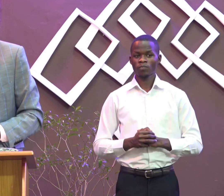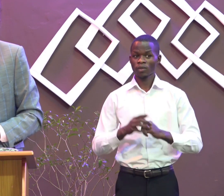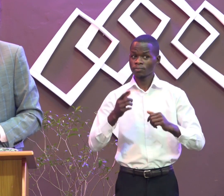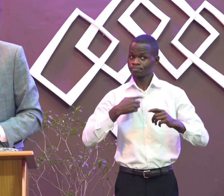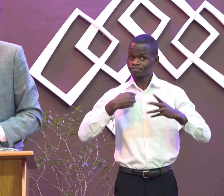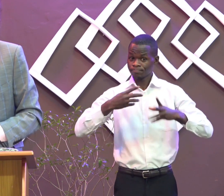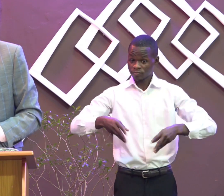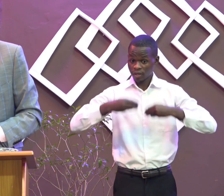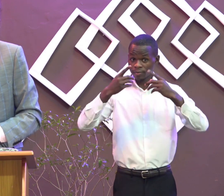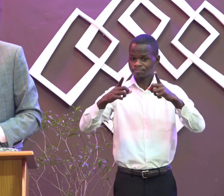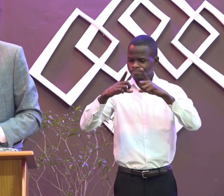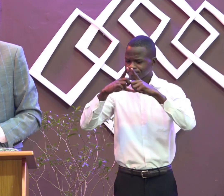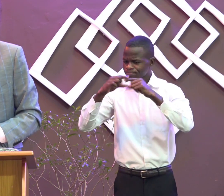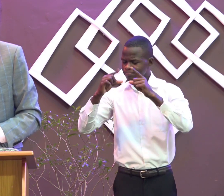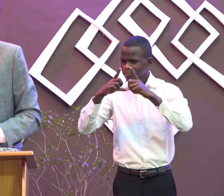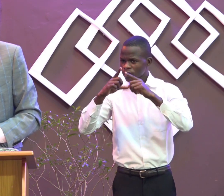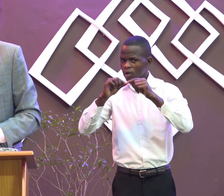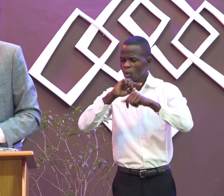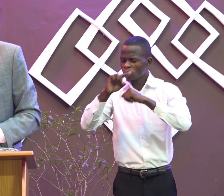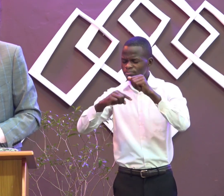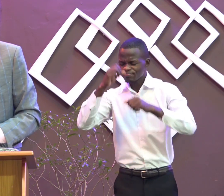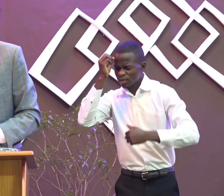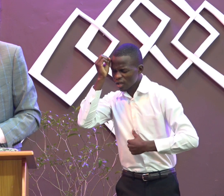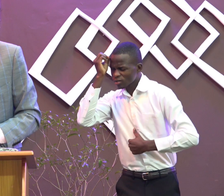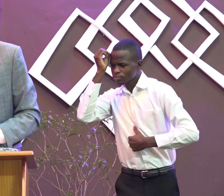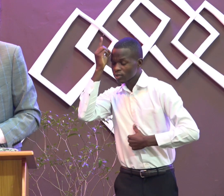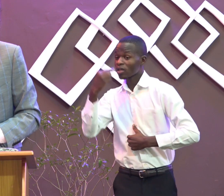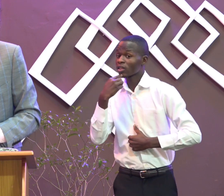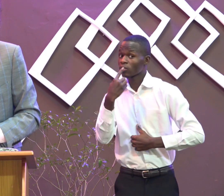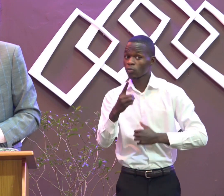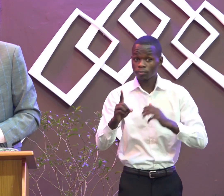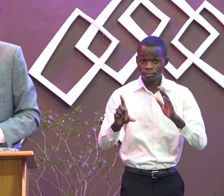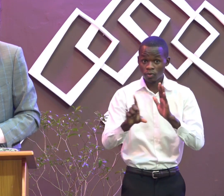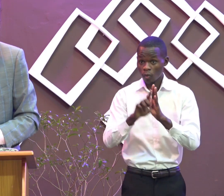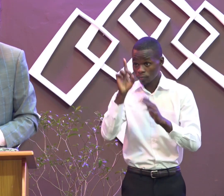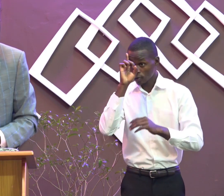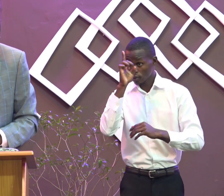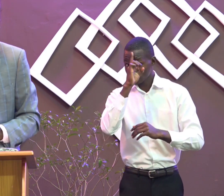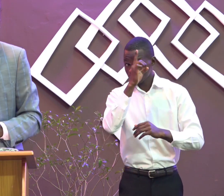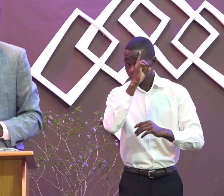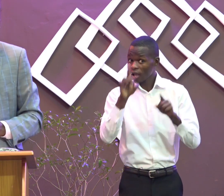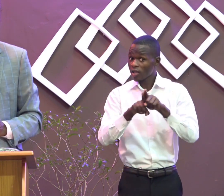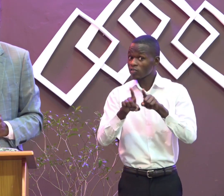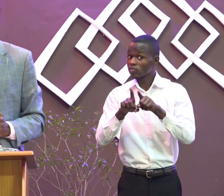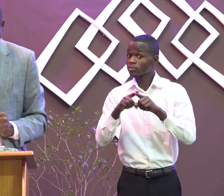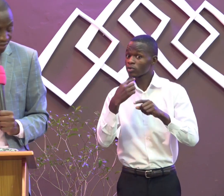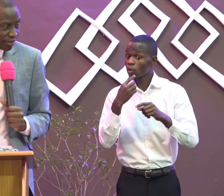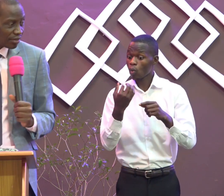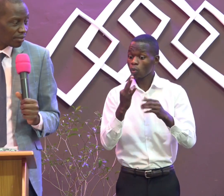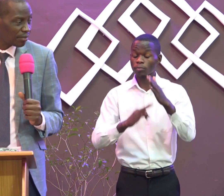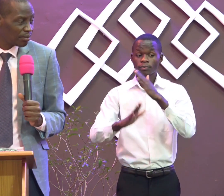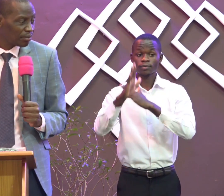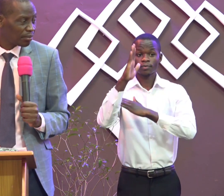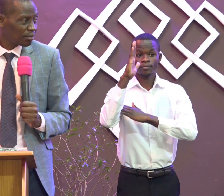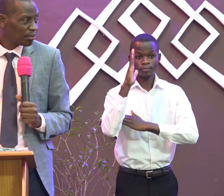Nkuwelele ekigambo nti kwatanga ekiragiro kya Kabaka era ky'ova okola bw'otyo olw'ekirayiro kya Katonda. He